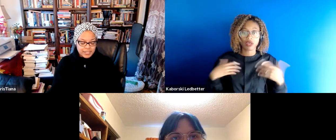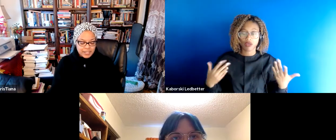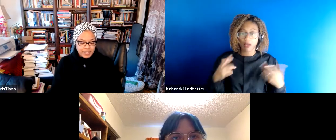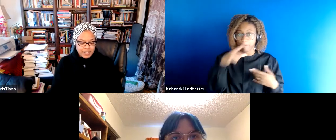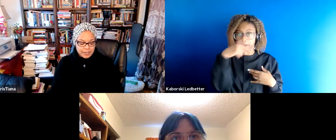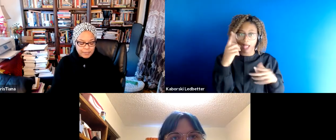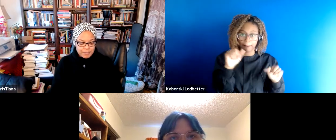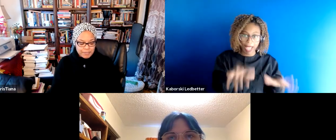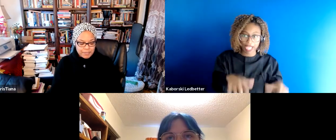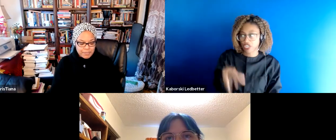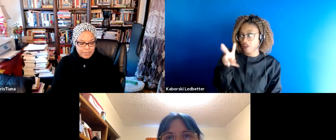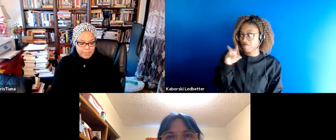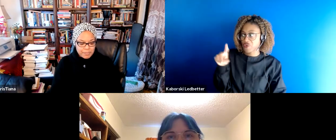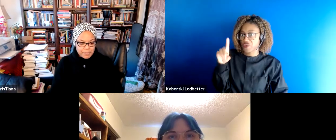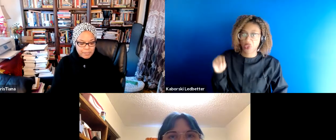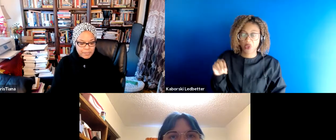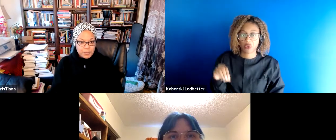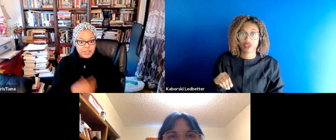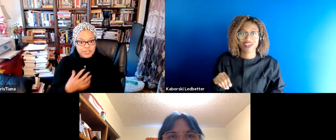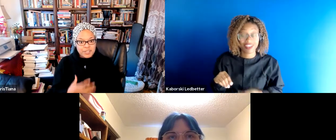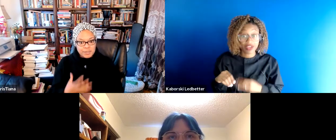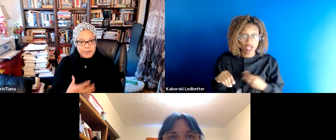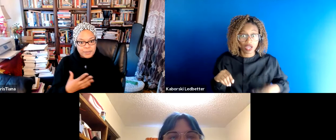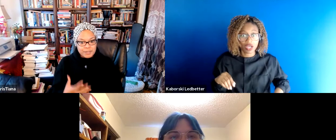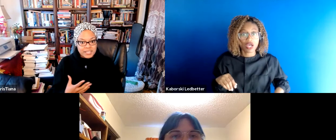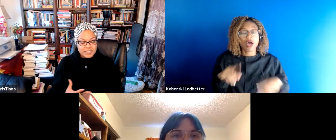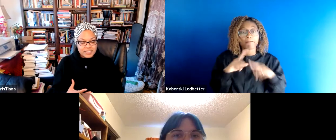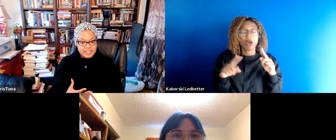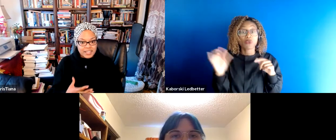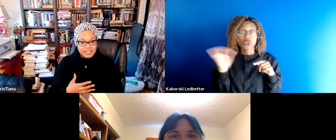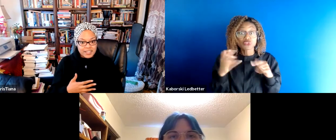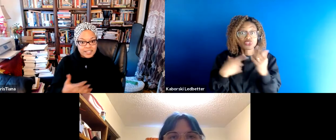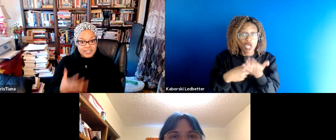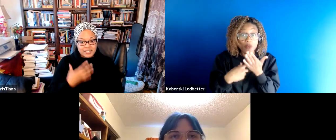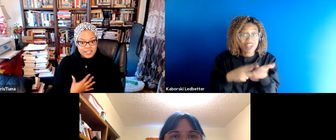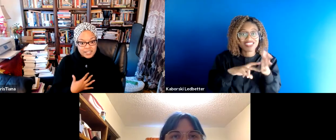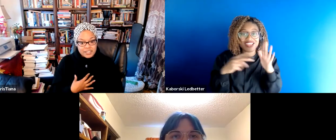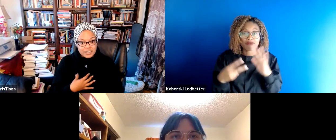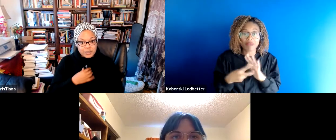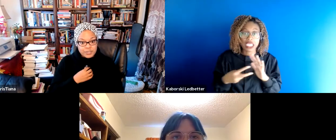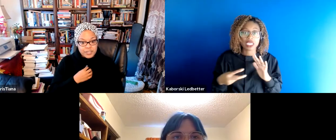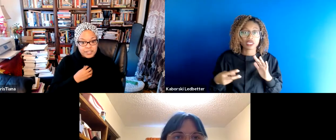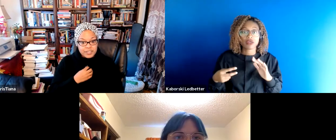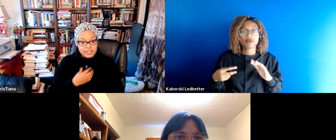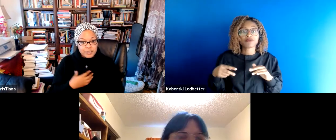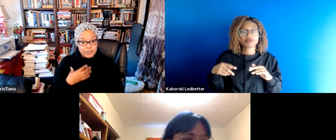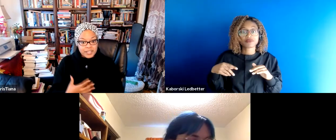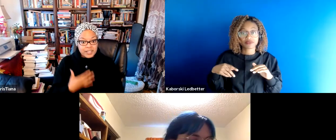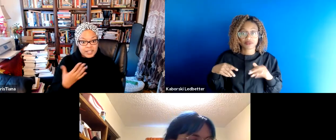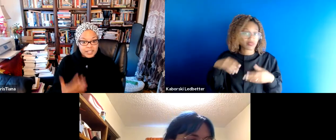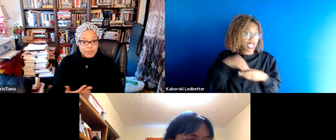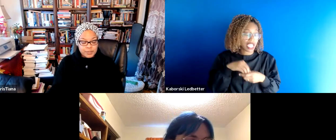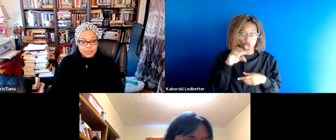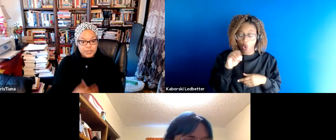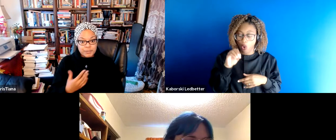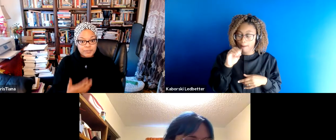right? Um, we also talk about what it means in, at least in the culture, in Obeya